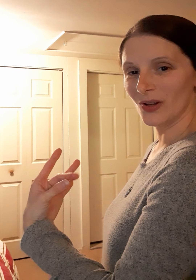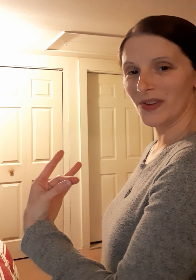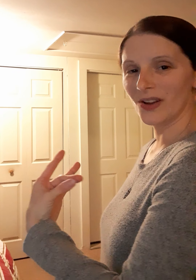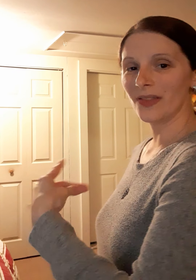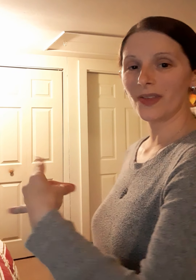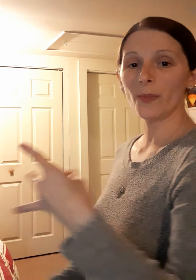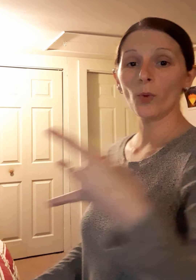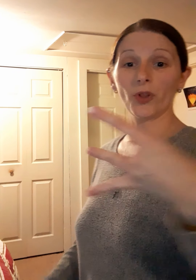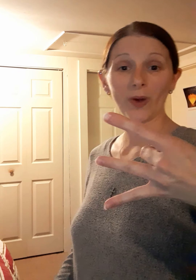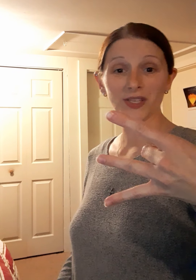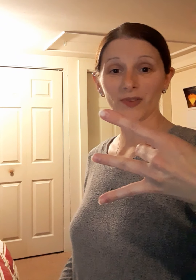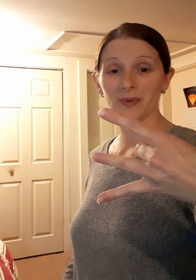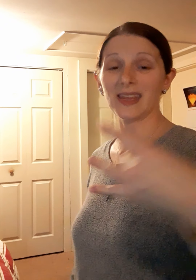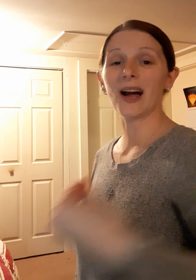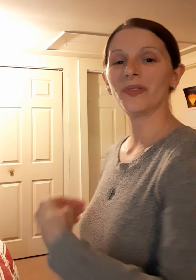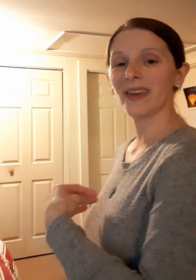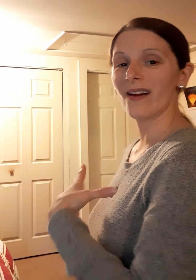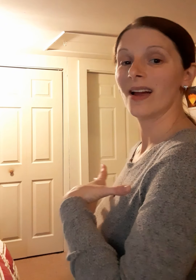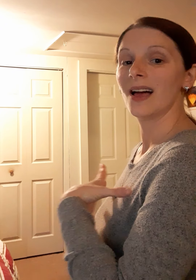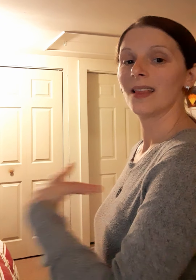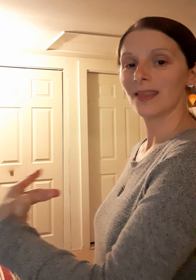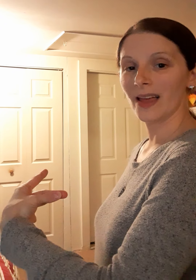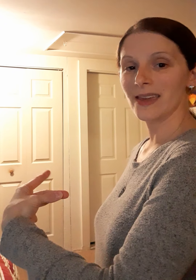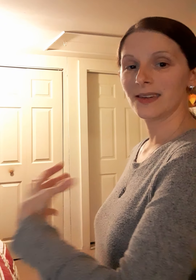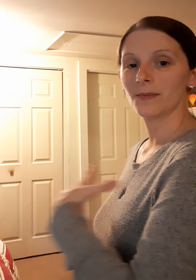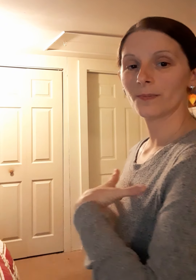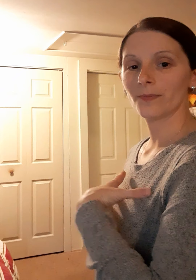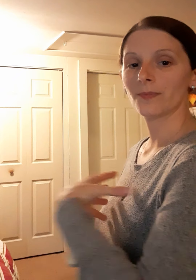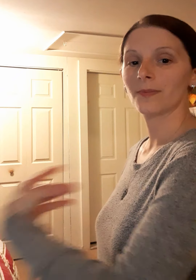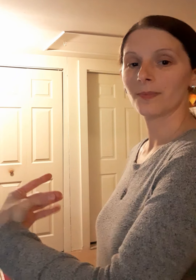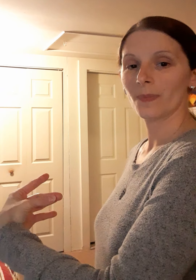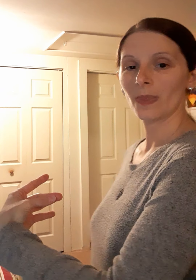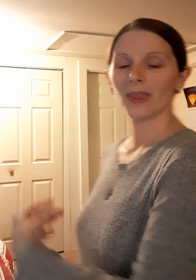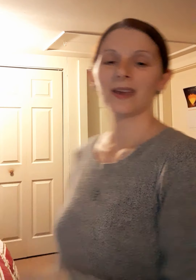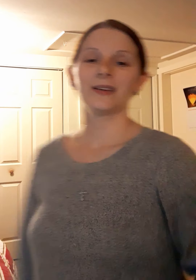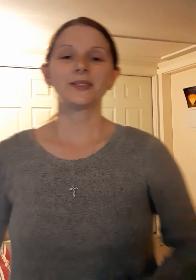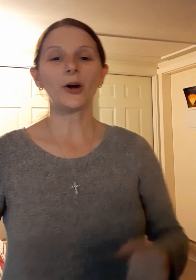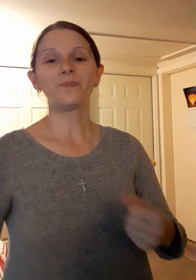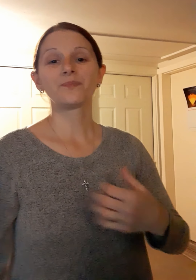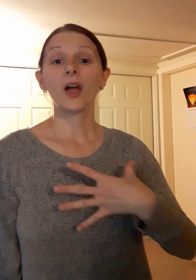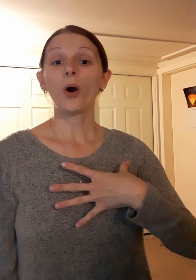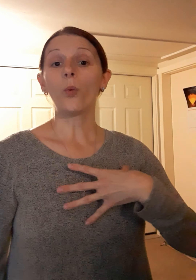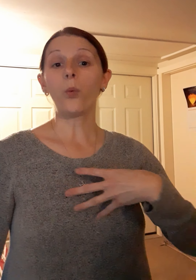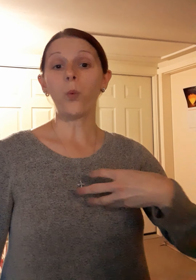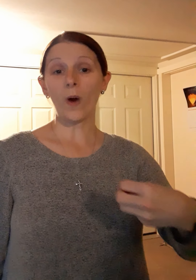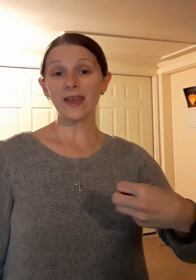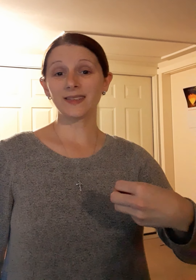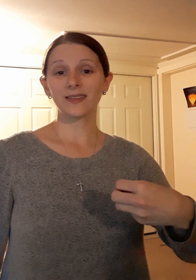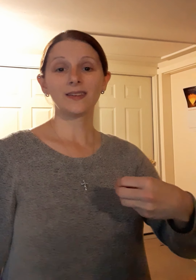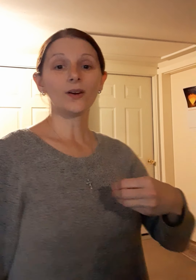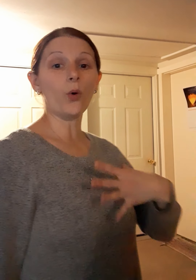finger and thumb. Well, the rest of them stay out in the air. Like. So, white